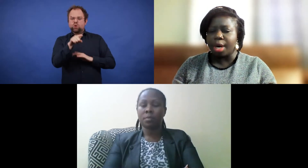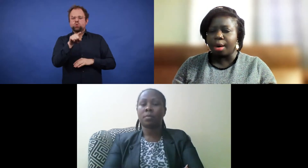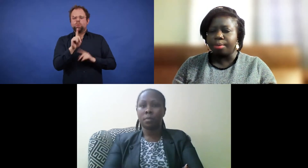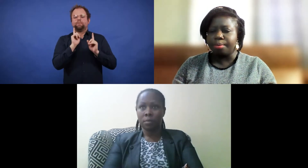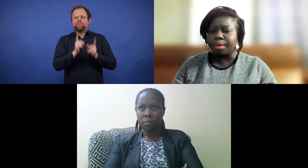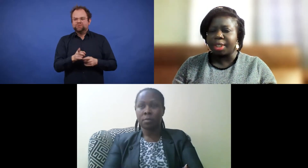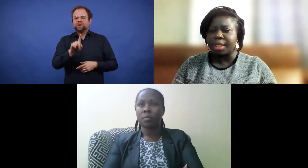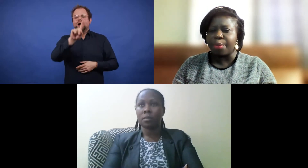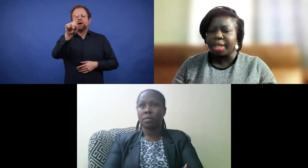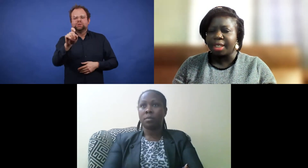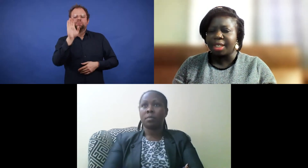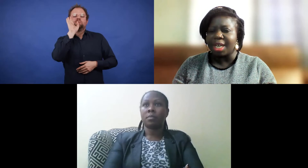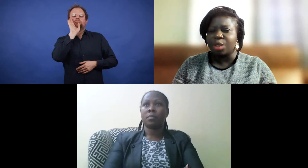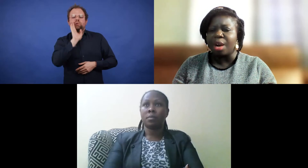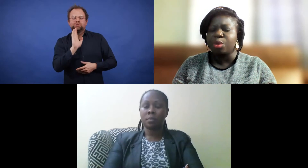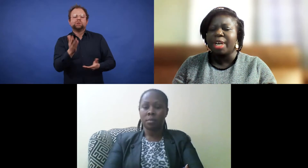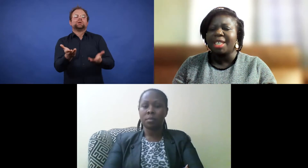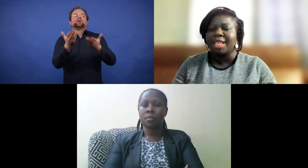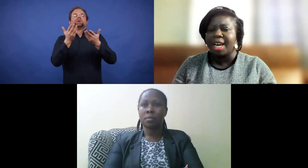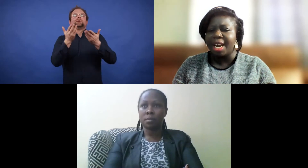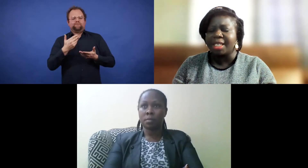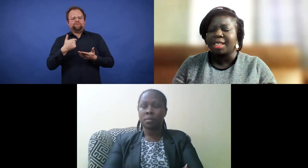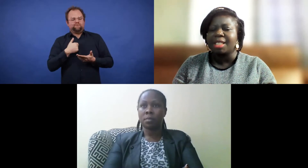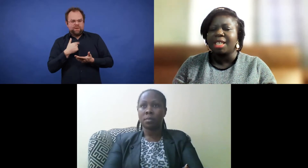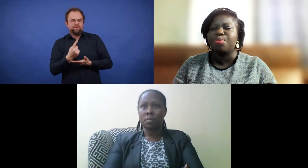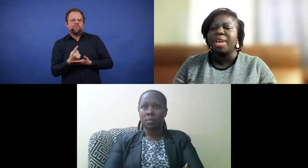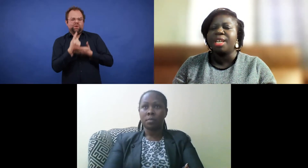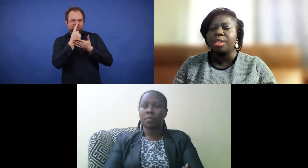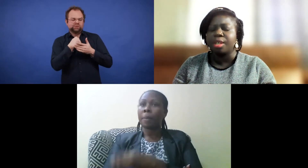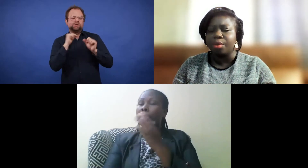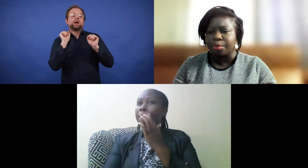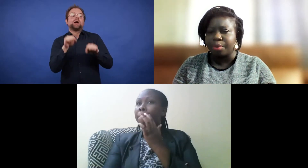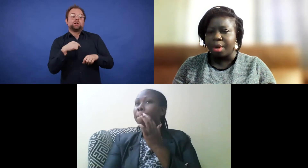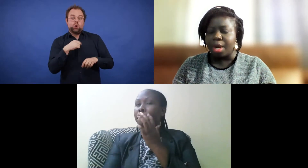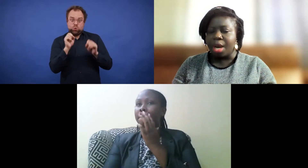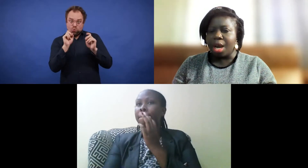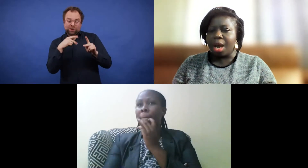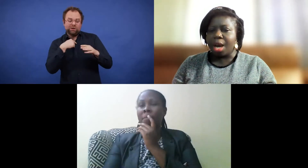so disappointing that you have to get there and start explaining yourself.